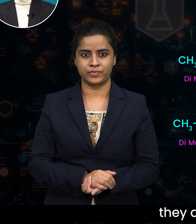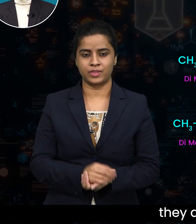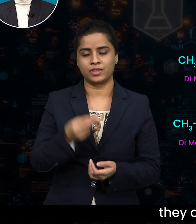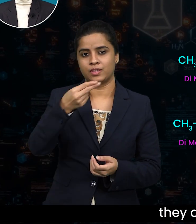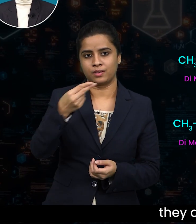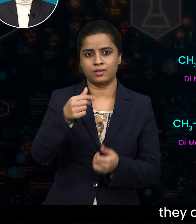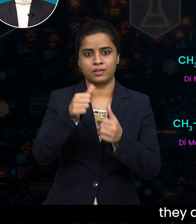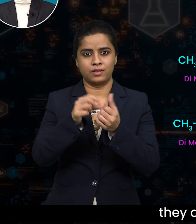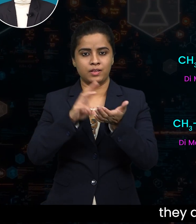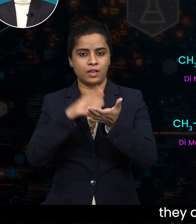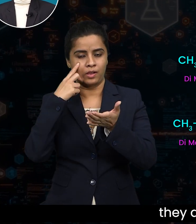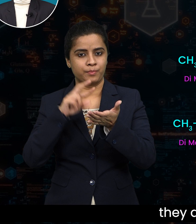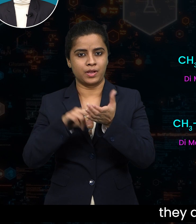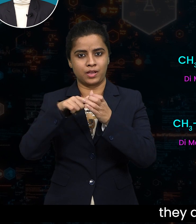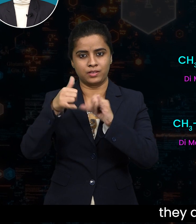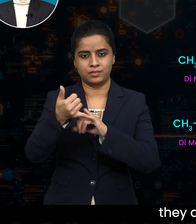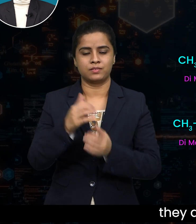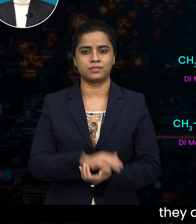called amines.